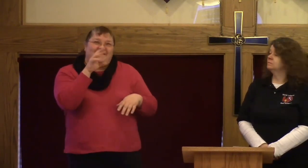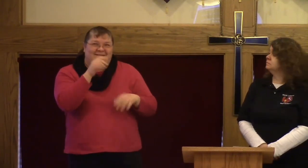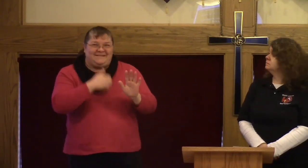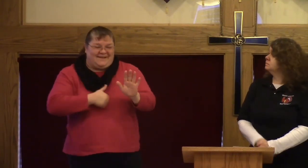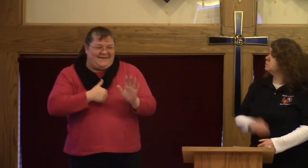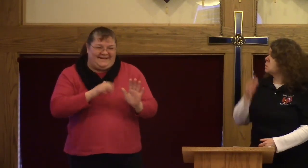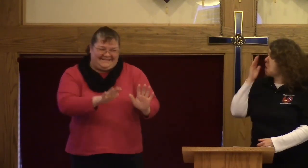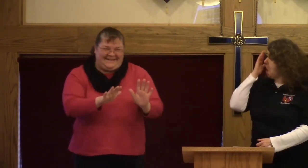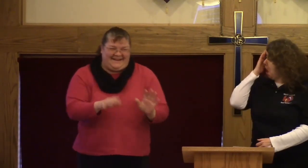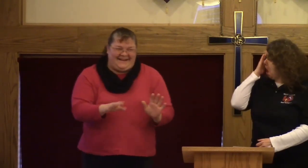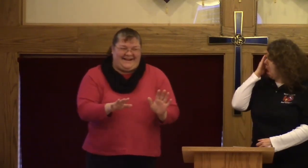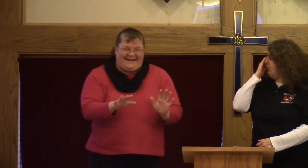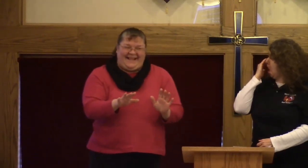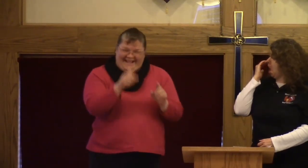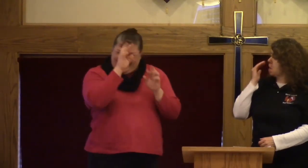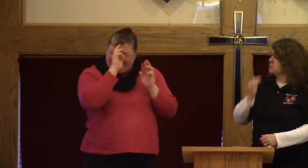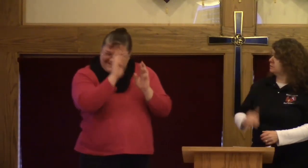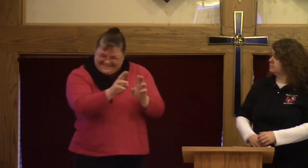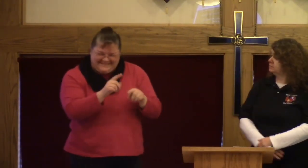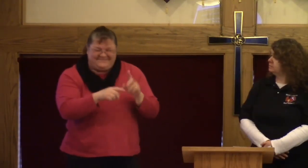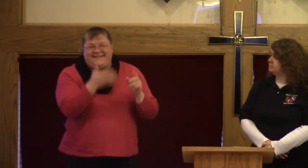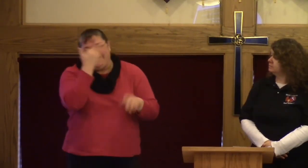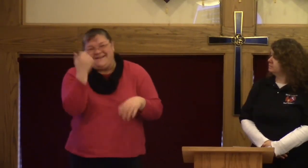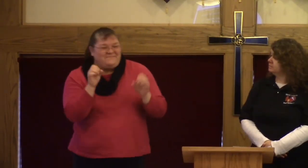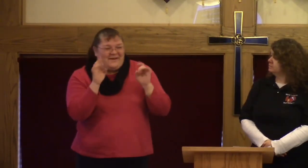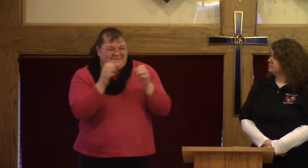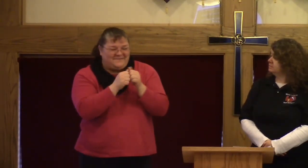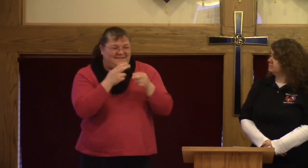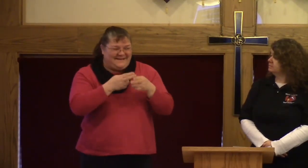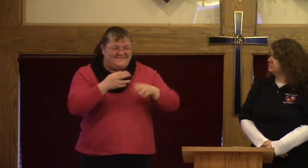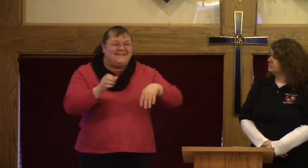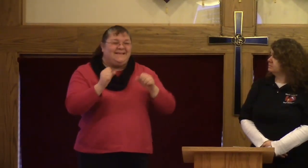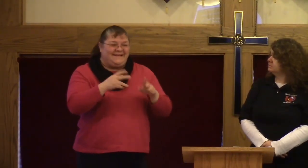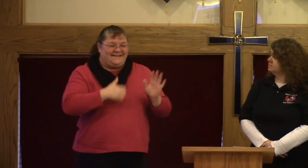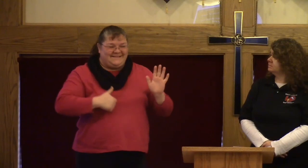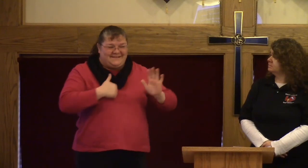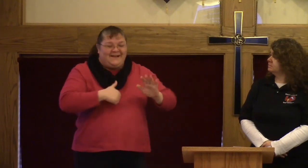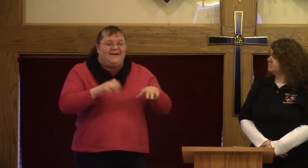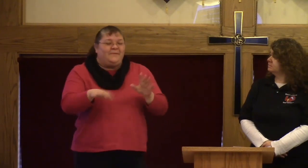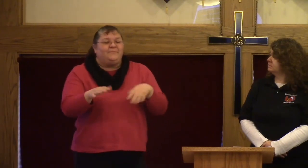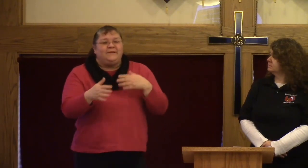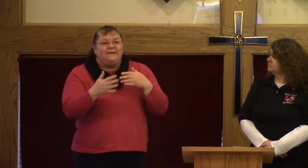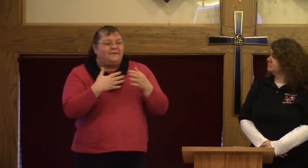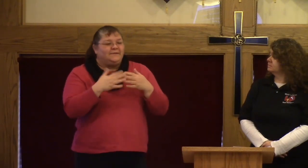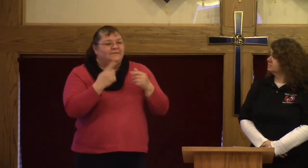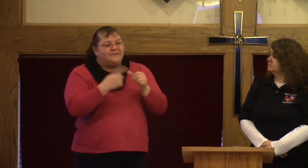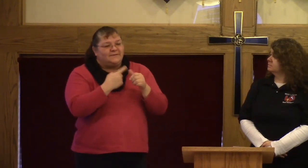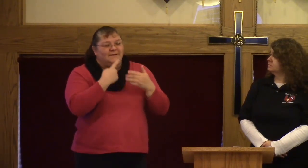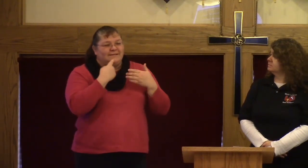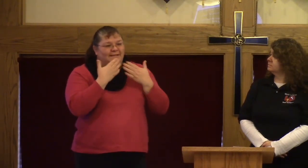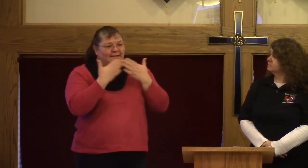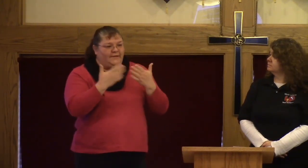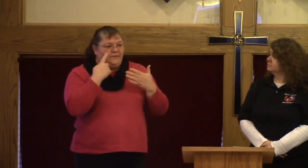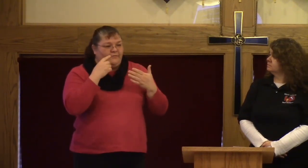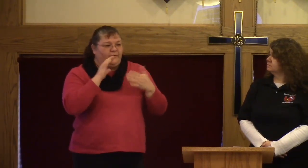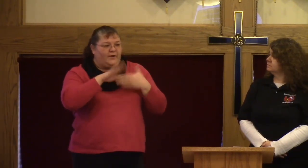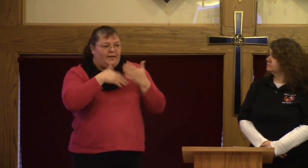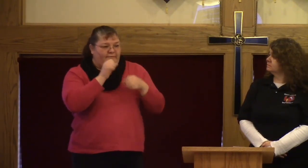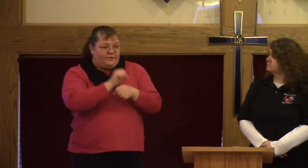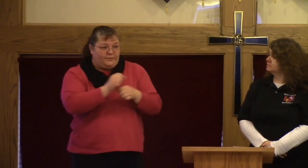David, David's right. I'll respect you, we got your name, but yeah, I'm sorry, but, I always say thank you for